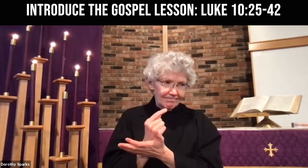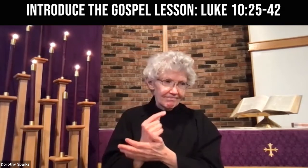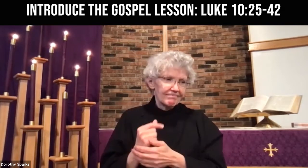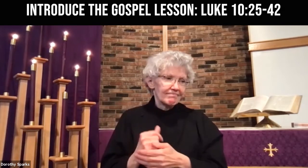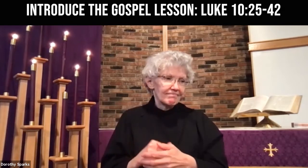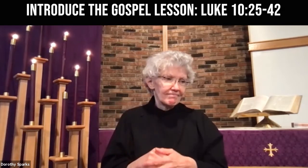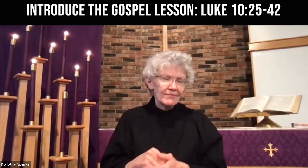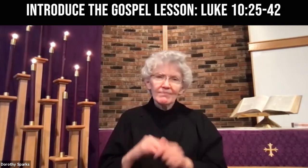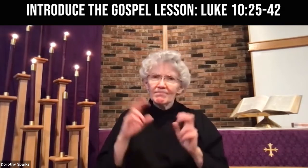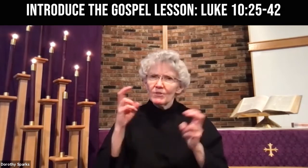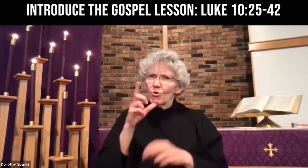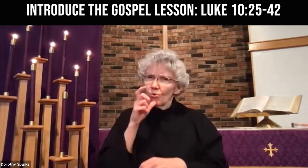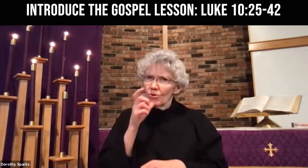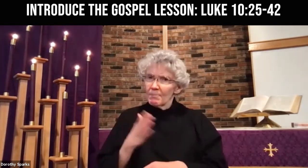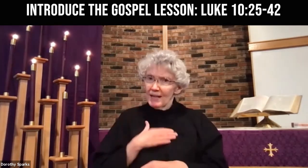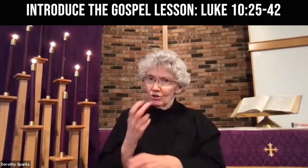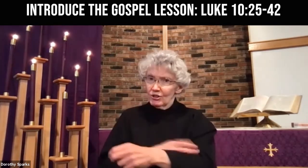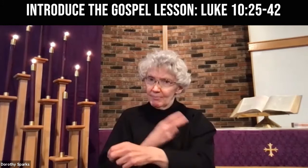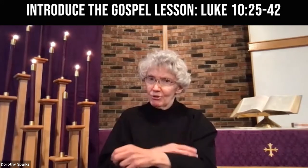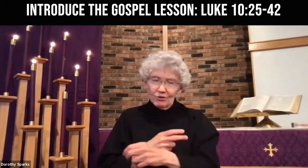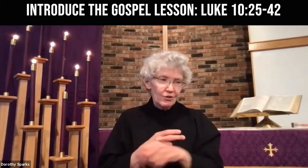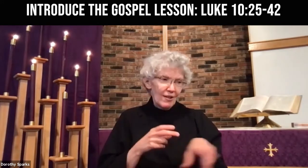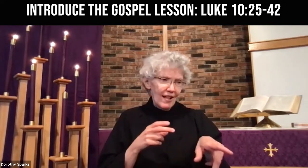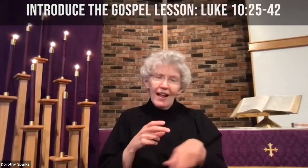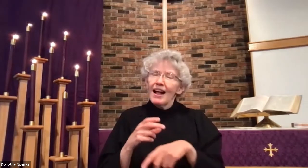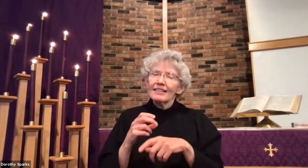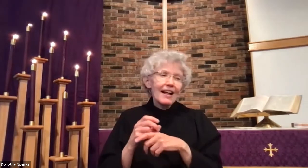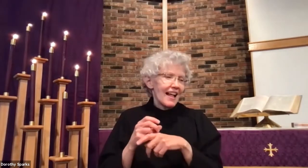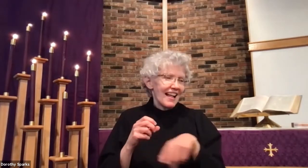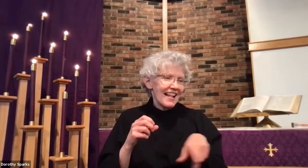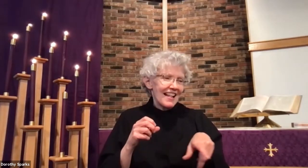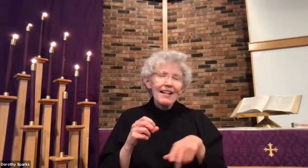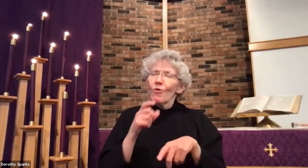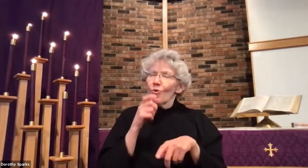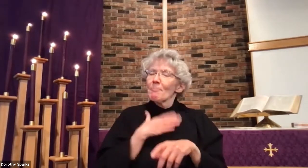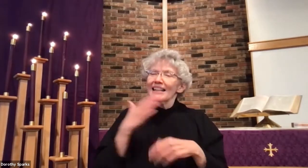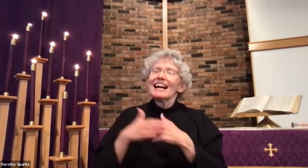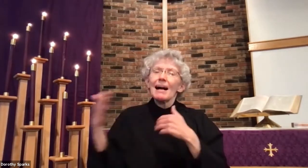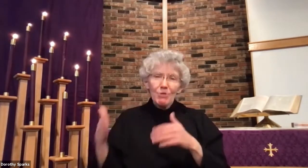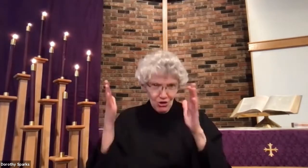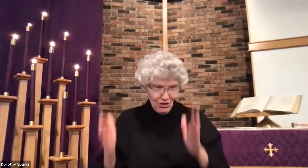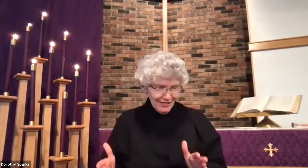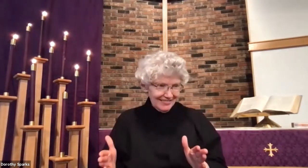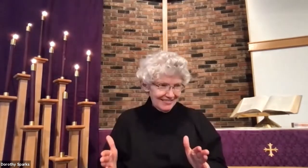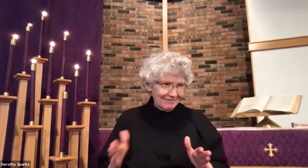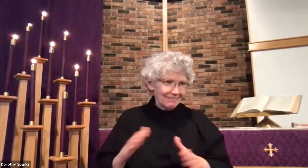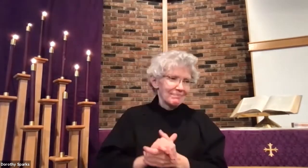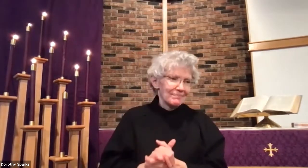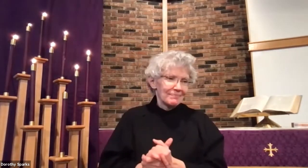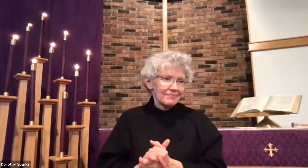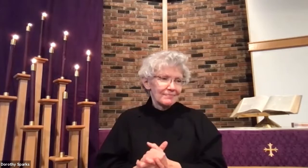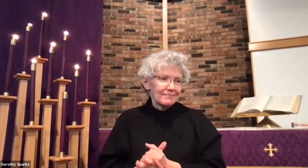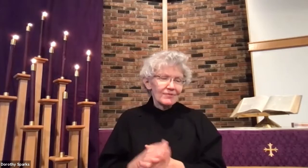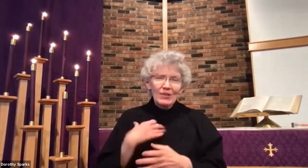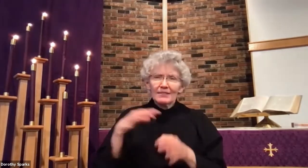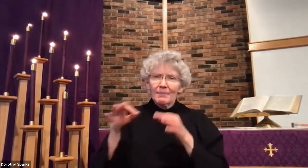Before I begin the gospel reading, I would like to give a little background information on